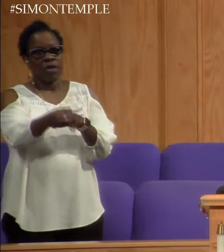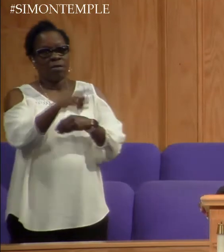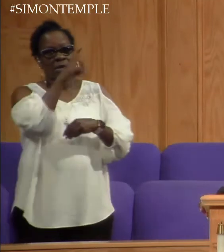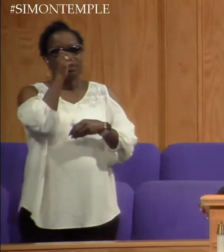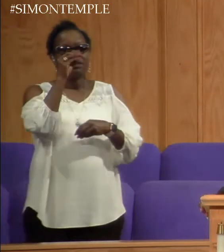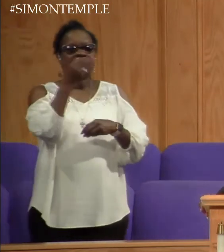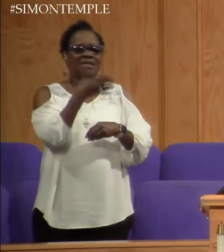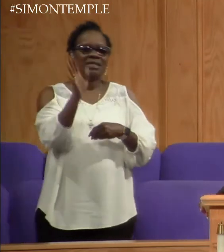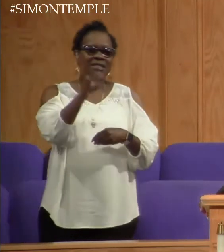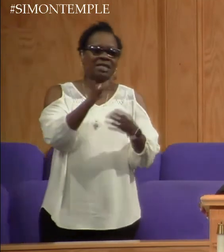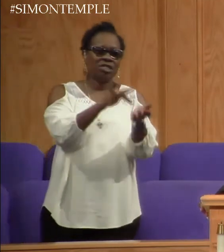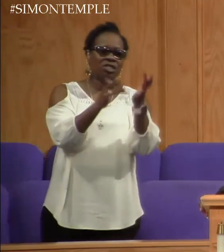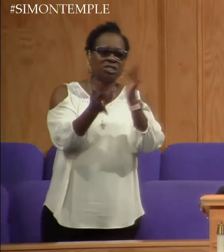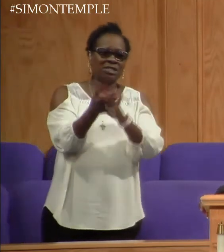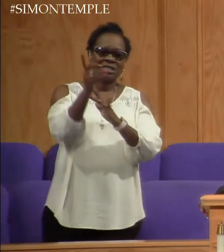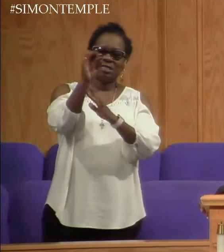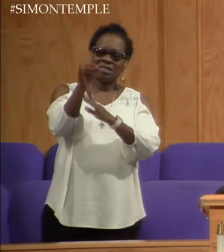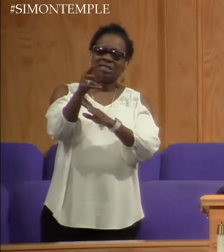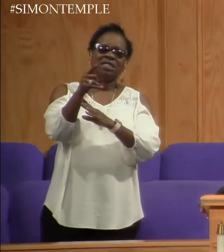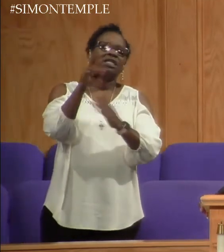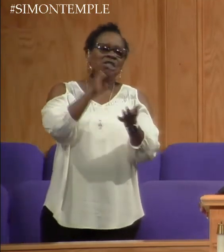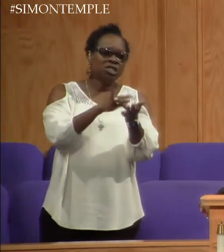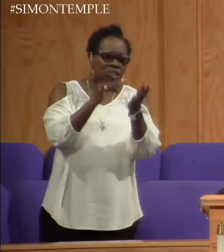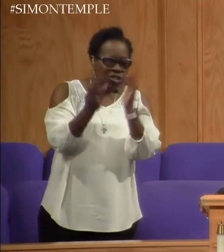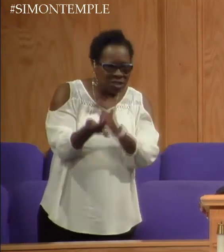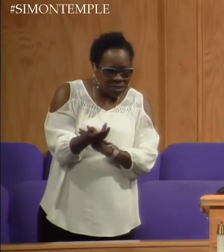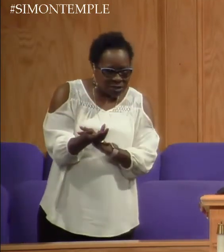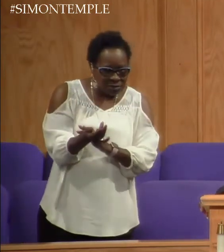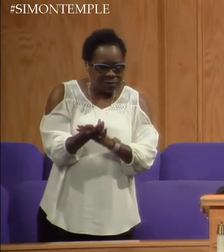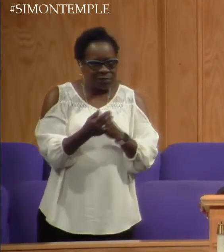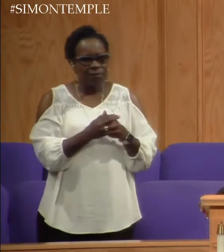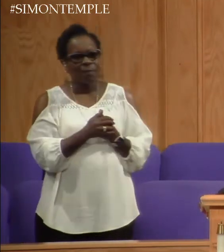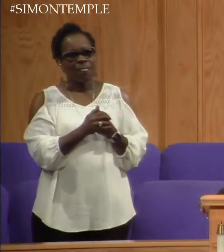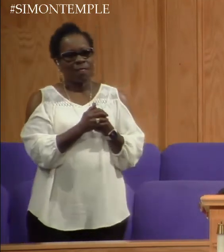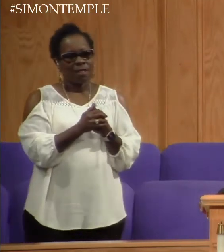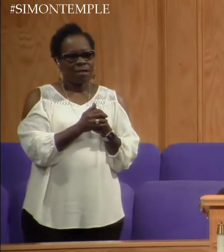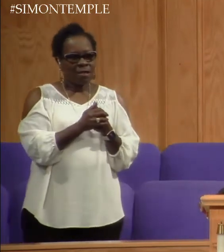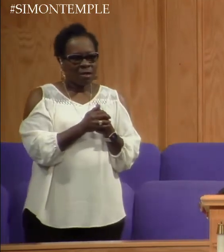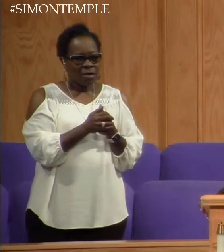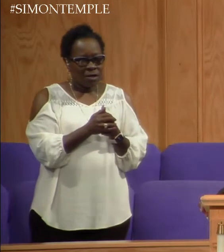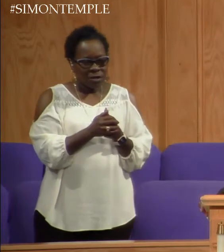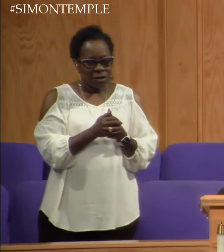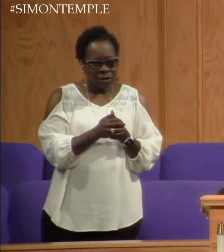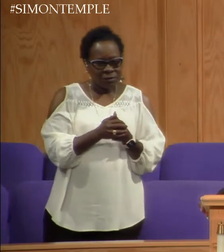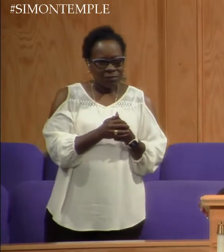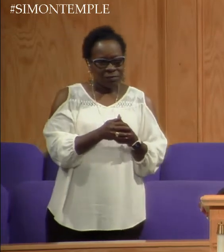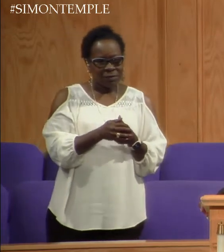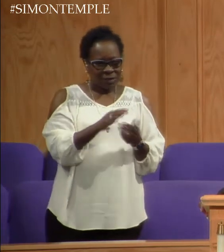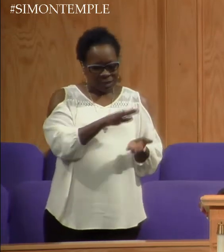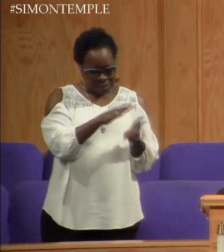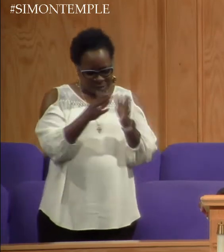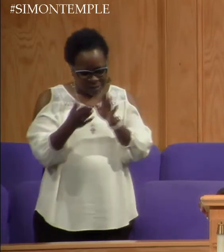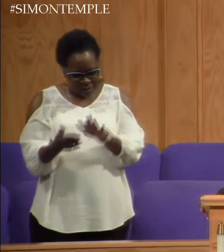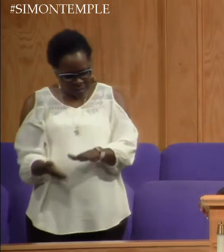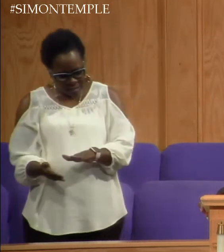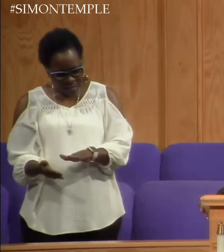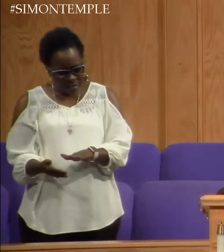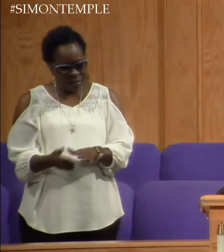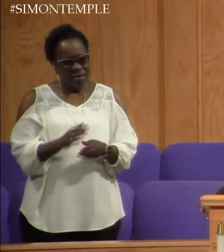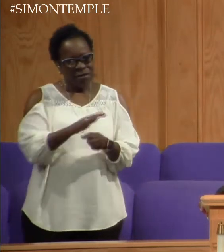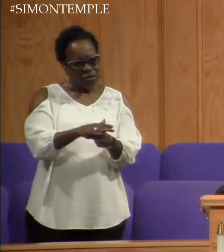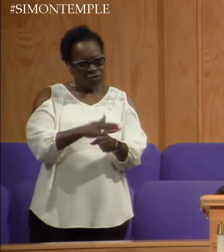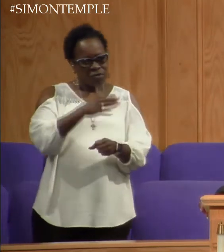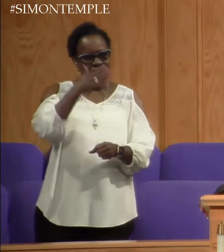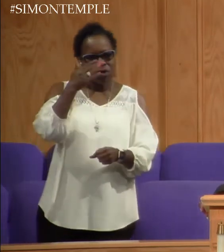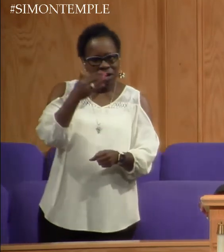what Jesus did. Yes. Jesus conquered death, yes, hell, and the grave. Yes. And the living one, I died, and behold,